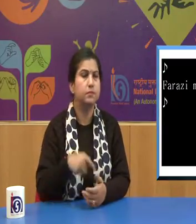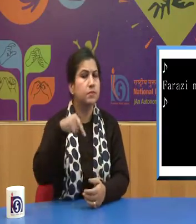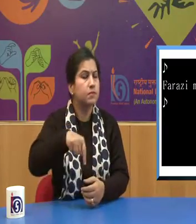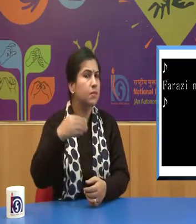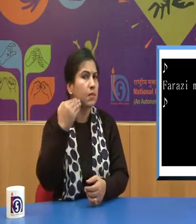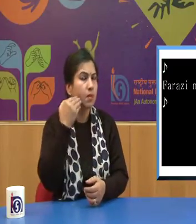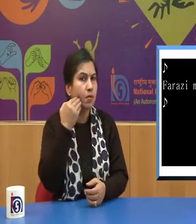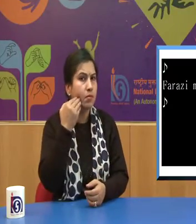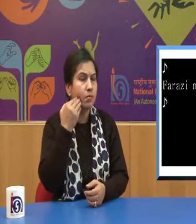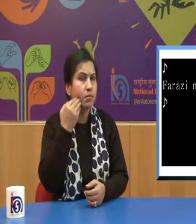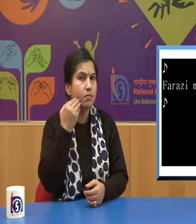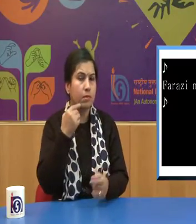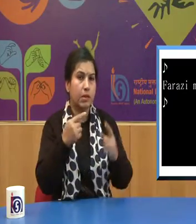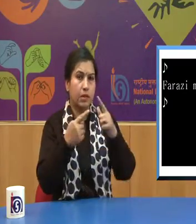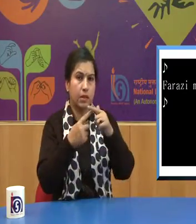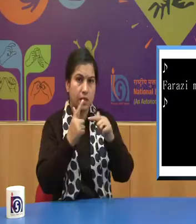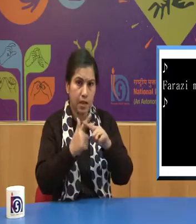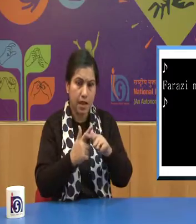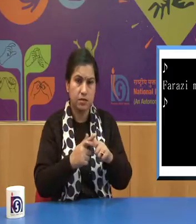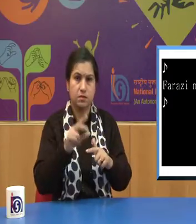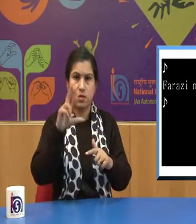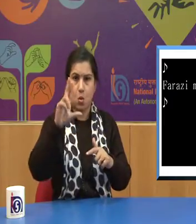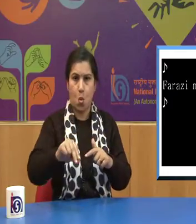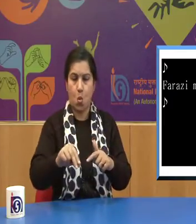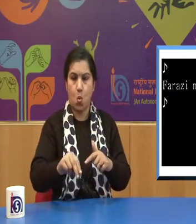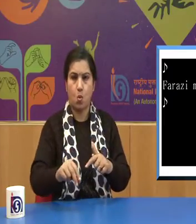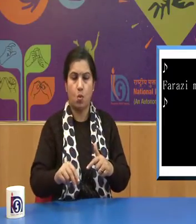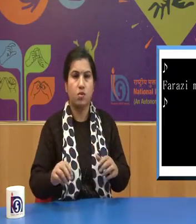This was a no tax movement started in Bengal.